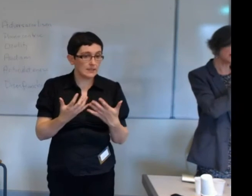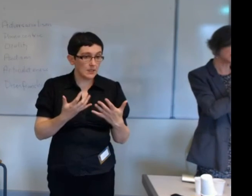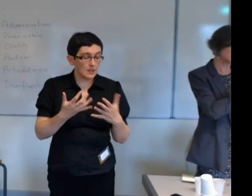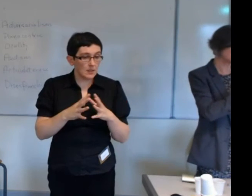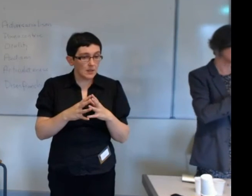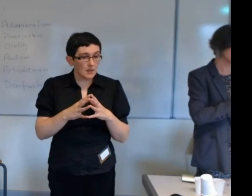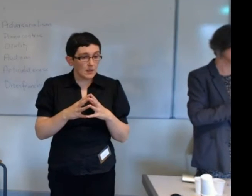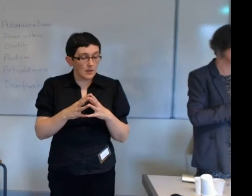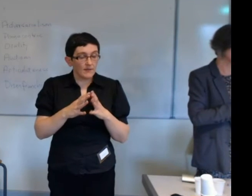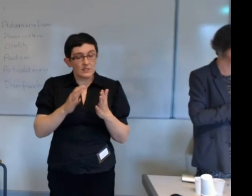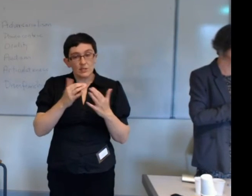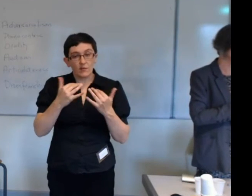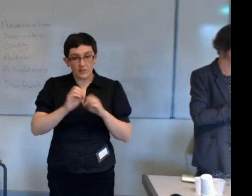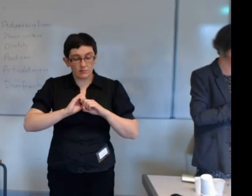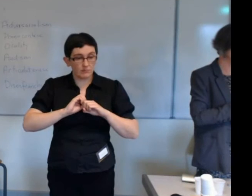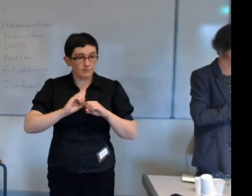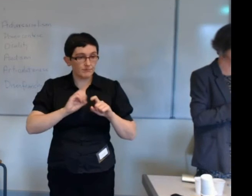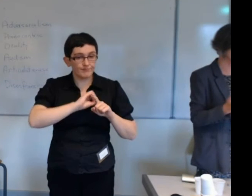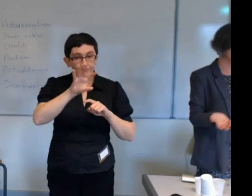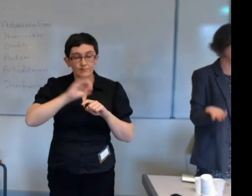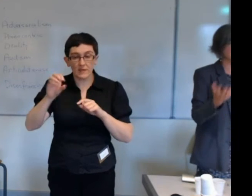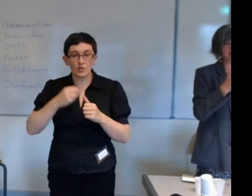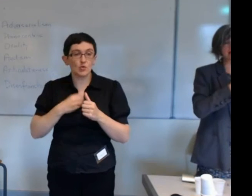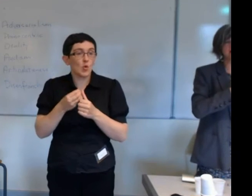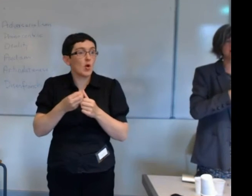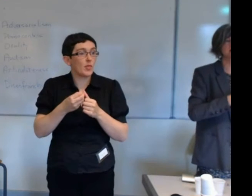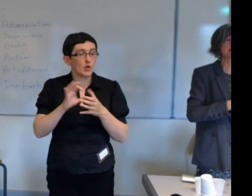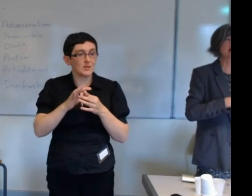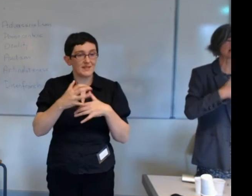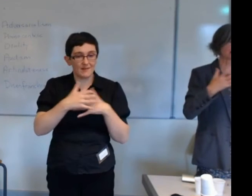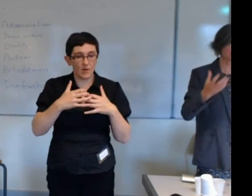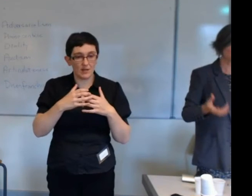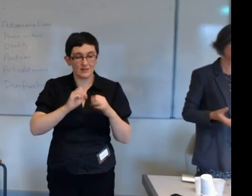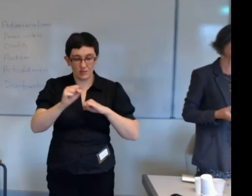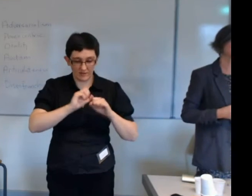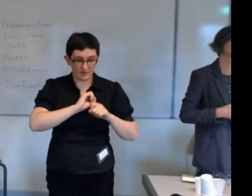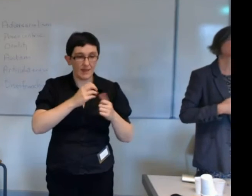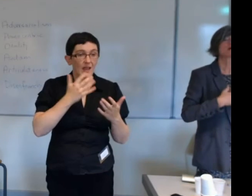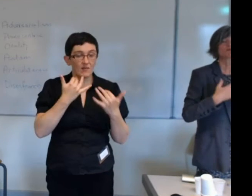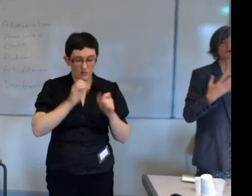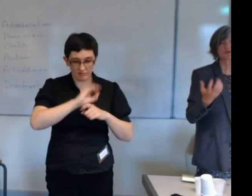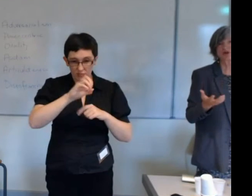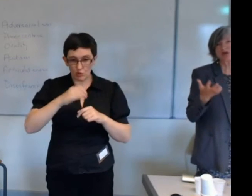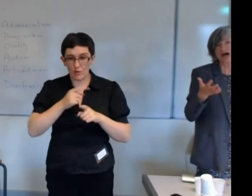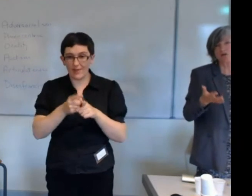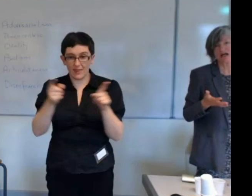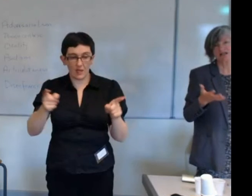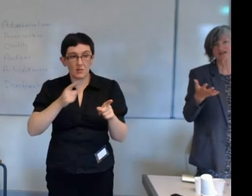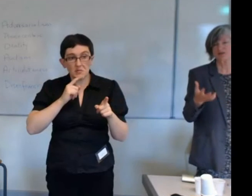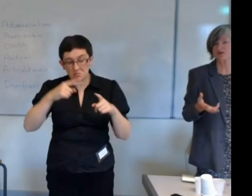sent this information out to all of the other domestic violence services and the links and let them know about this. But we don't know how well some of